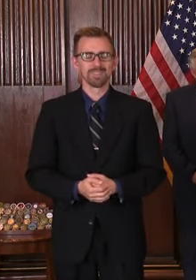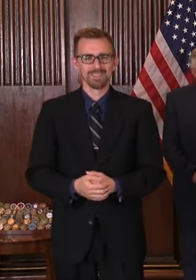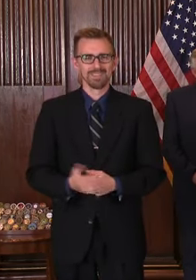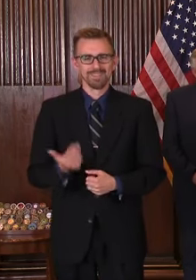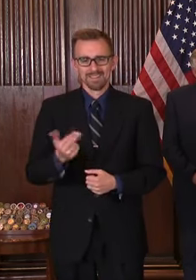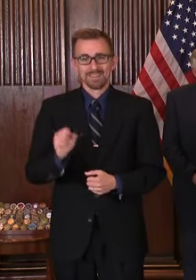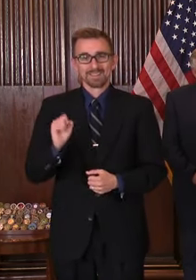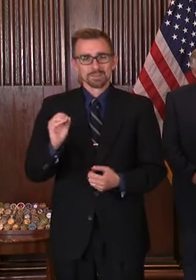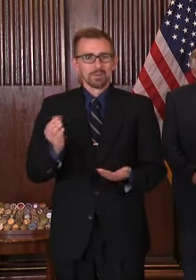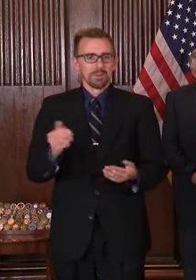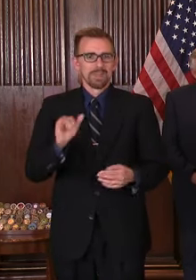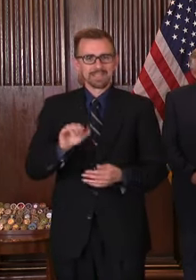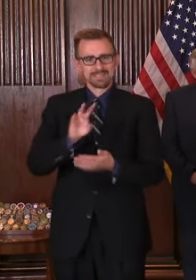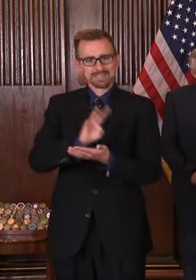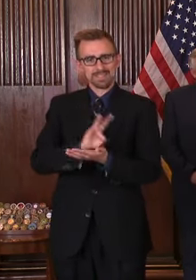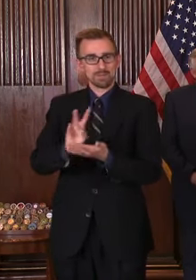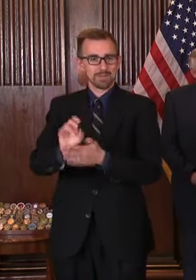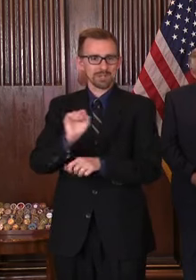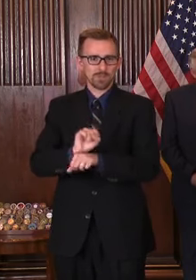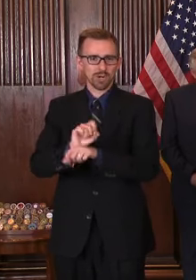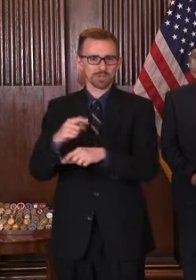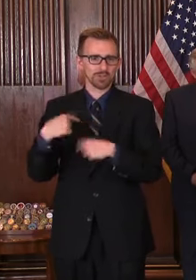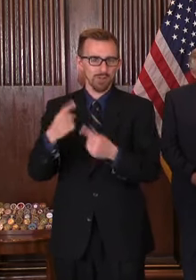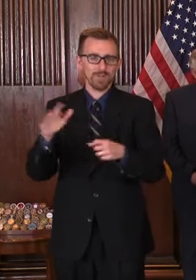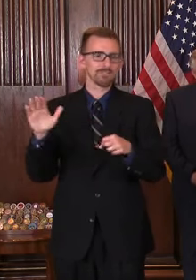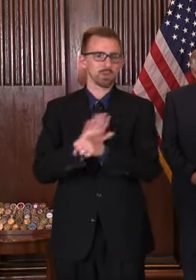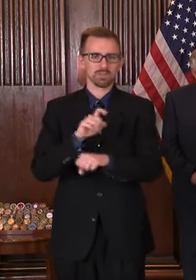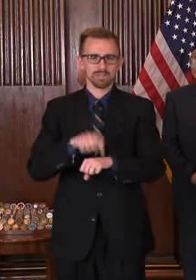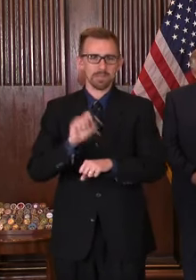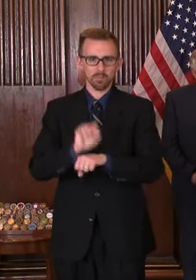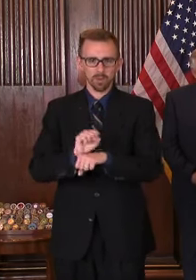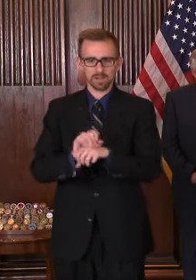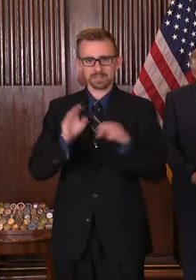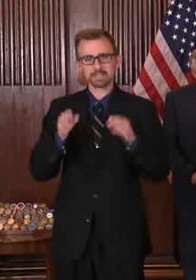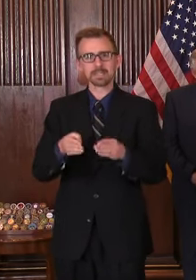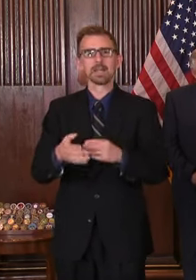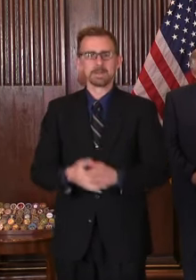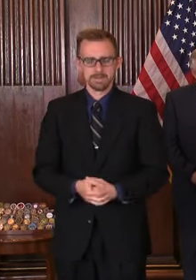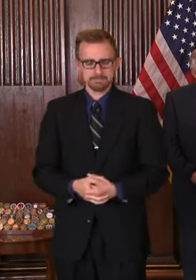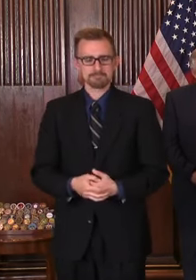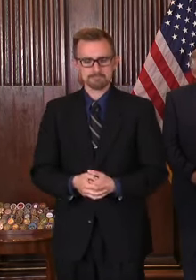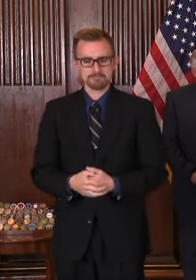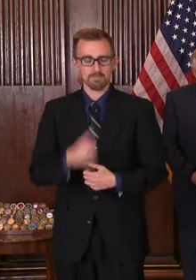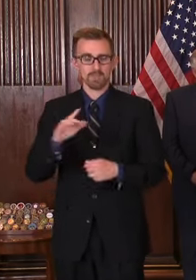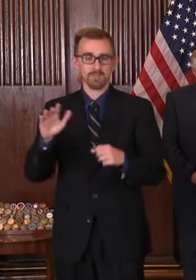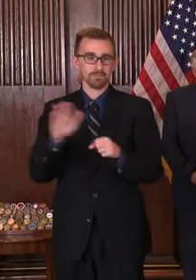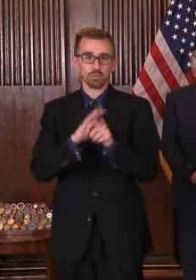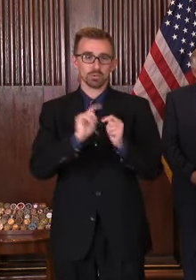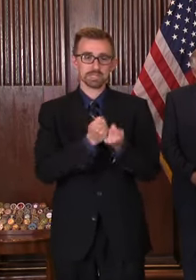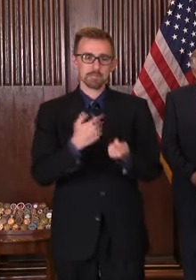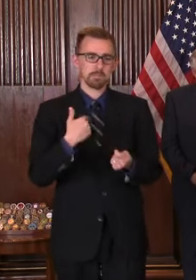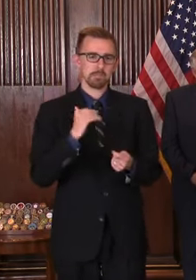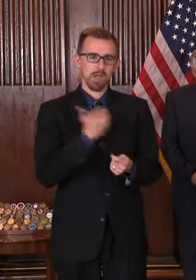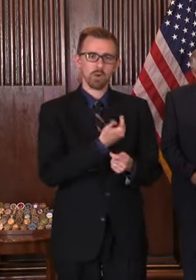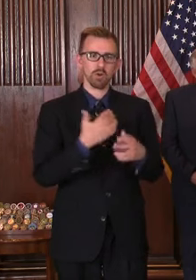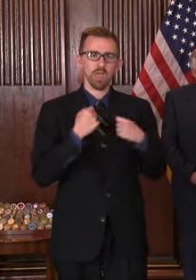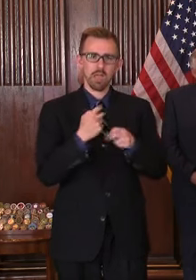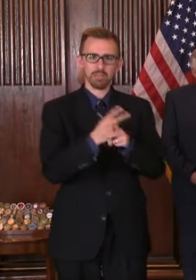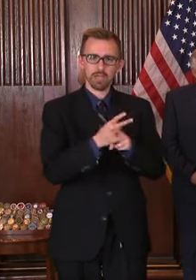that is 7 weeks of work, full-time work by a whole team at our healthcare system working